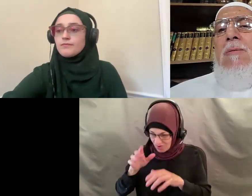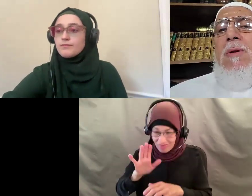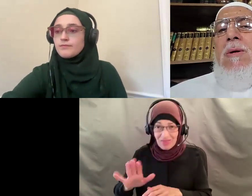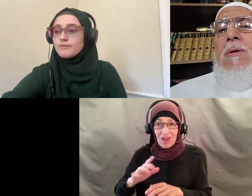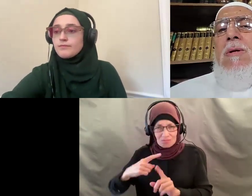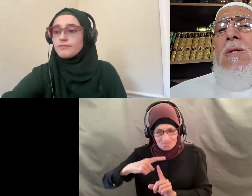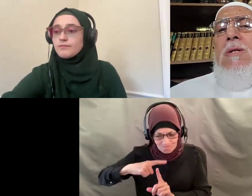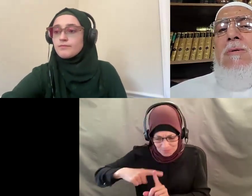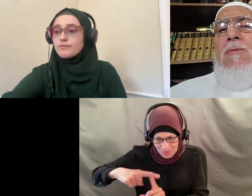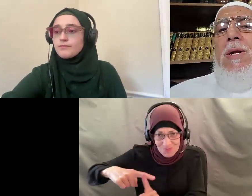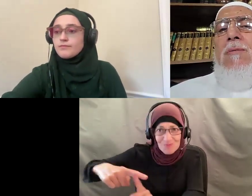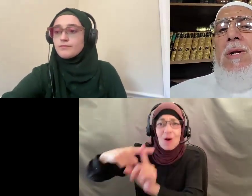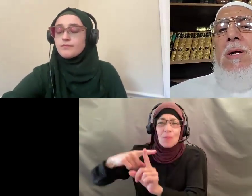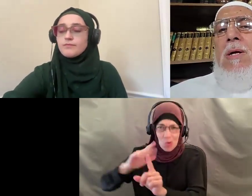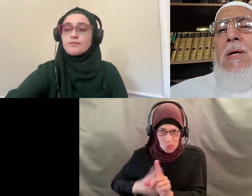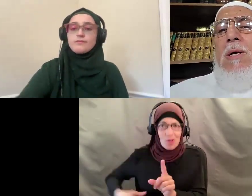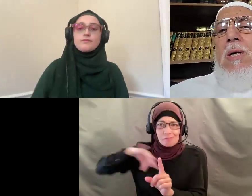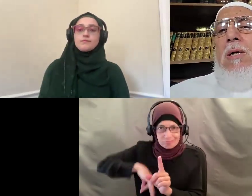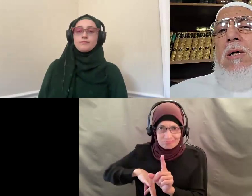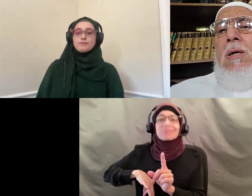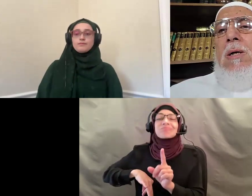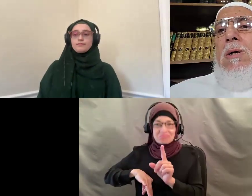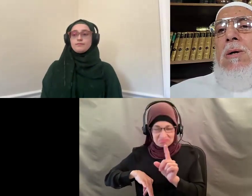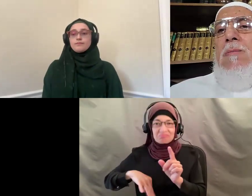ta'ala. This is very, very